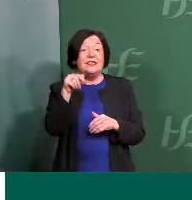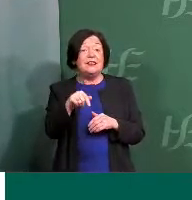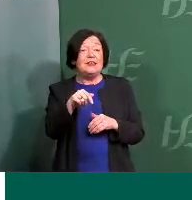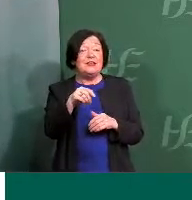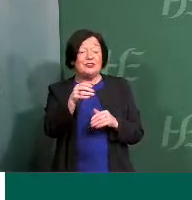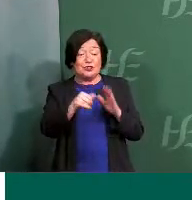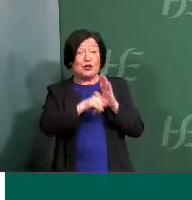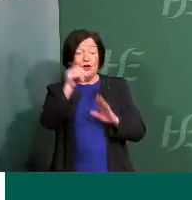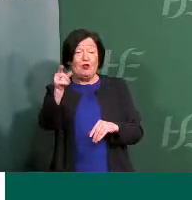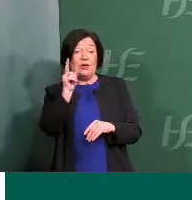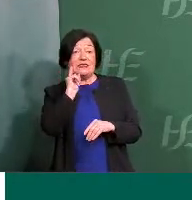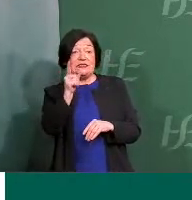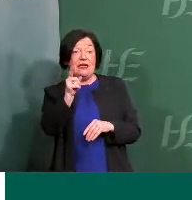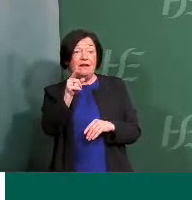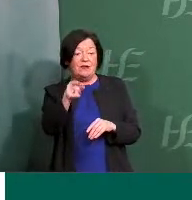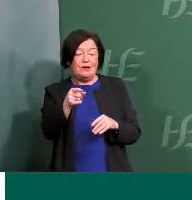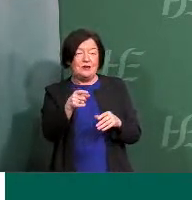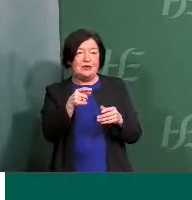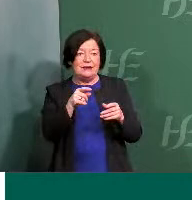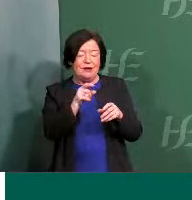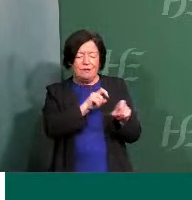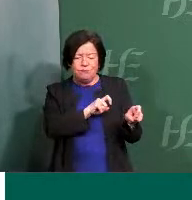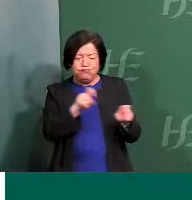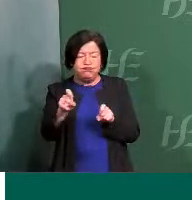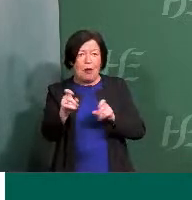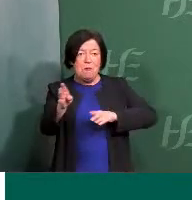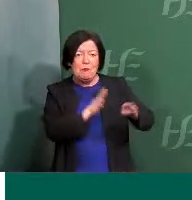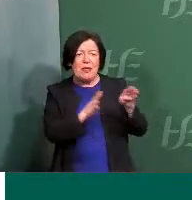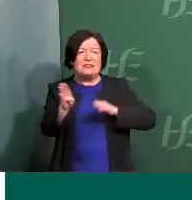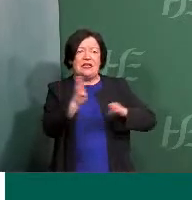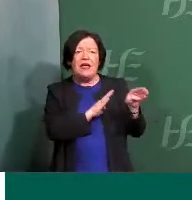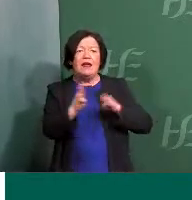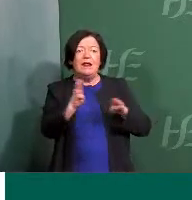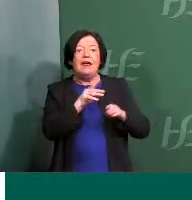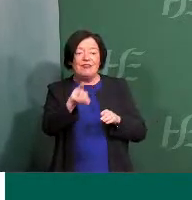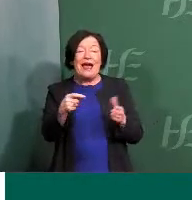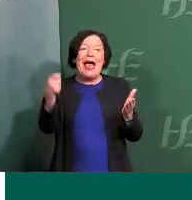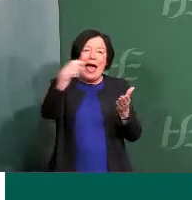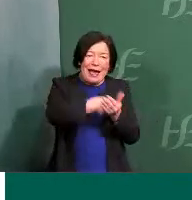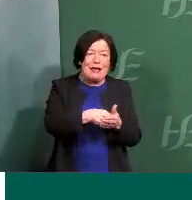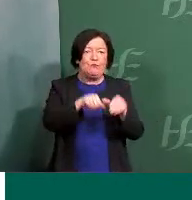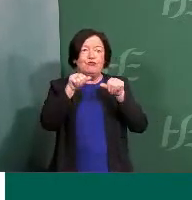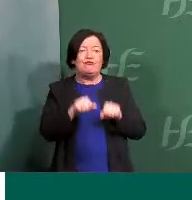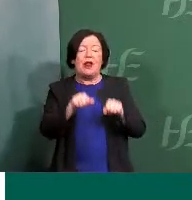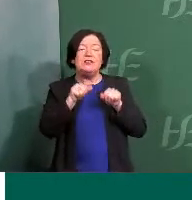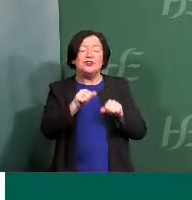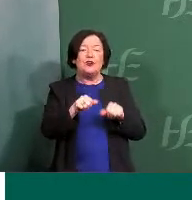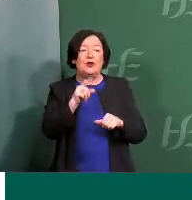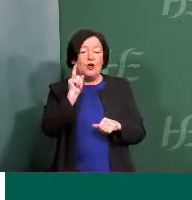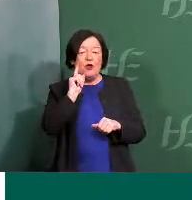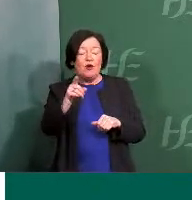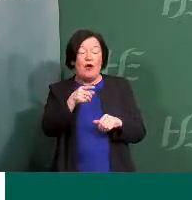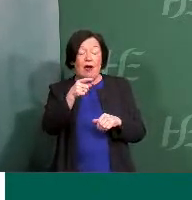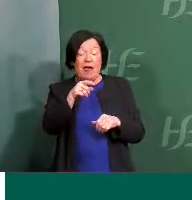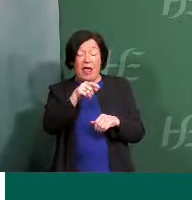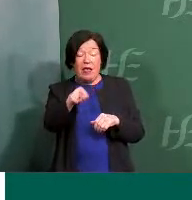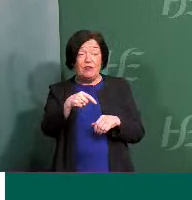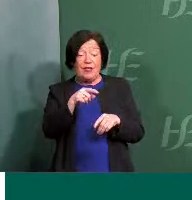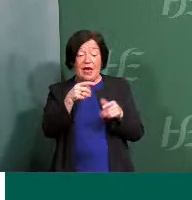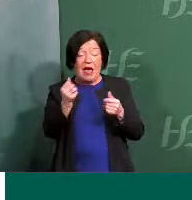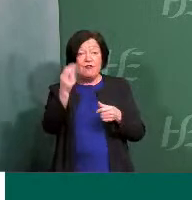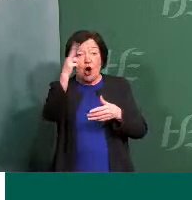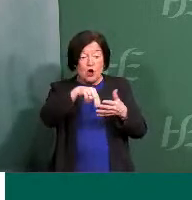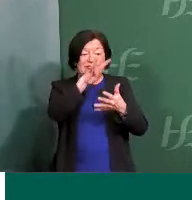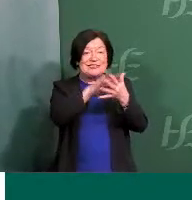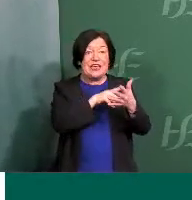surge use, so we've seen that it's been consistently busy. And that is what adds the pressure. So in a hospital setting where you have high numbers of people coming into